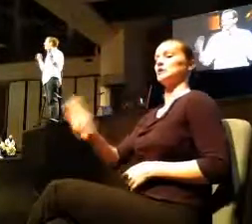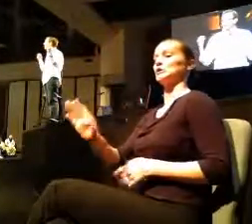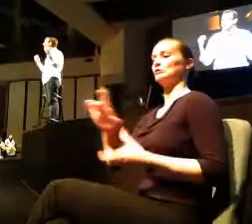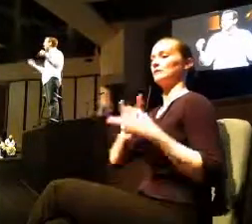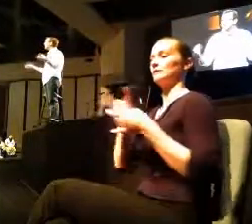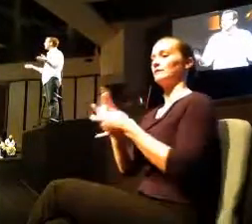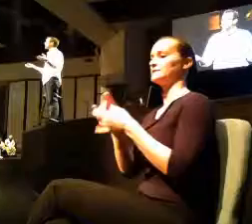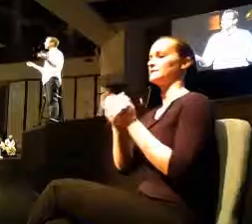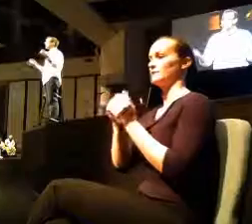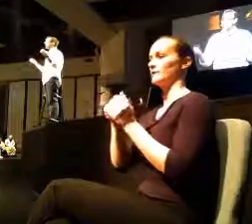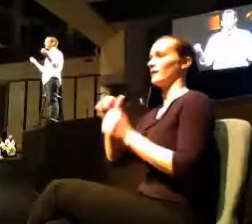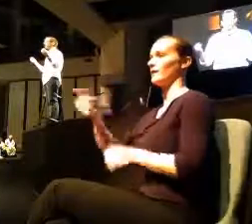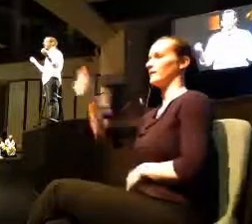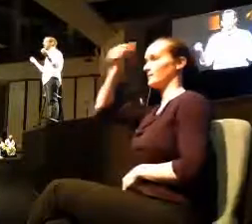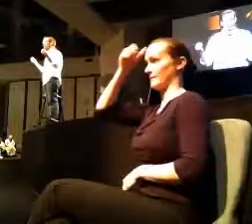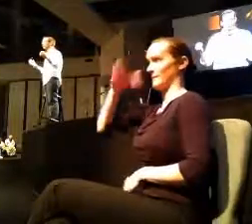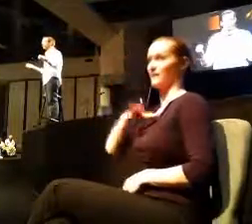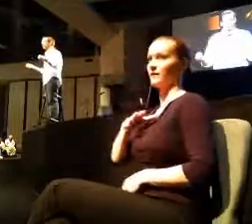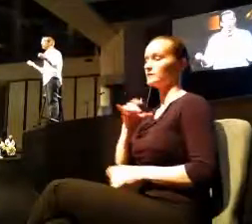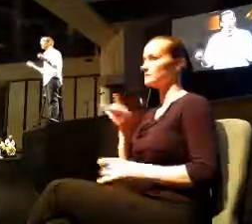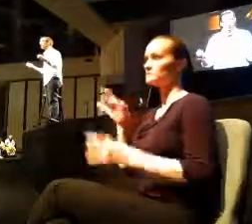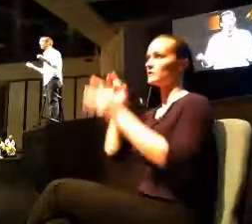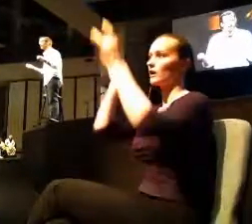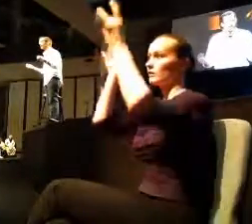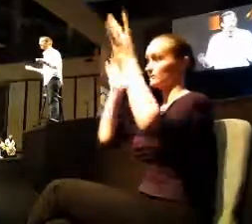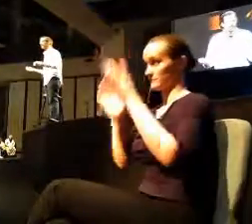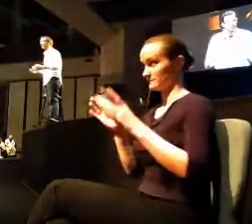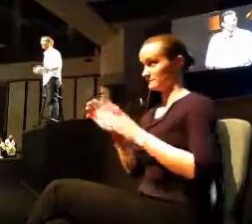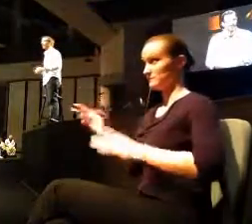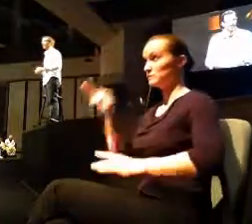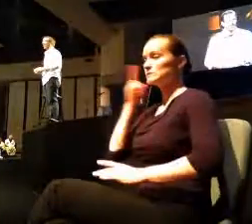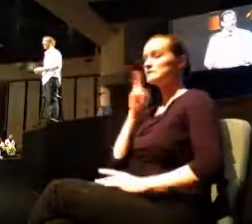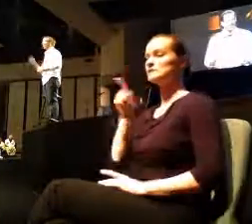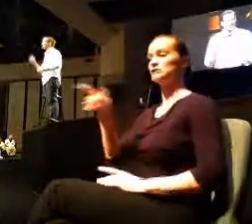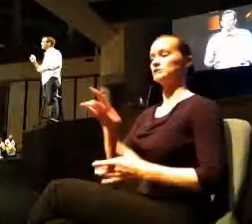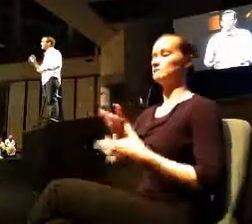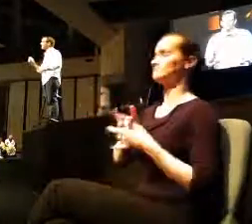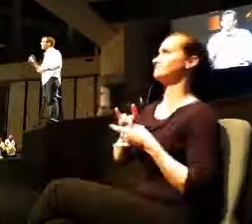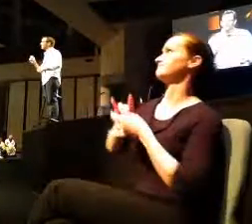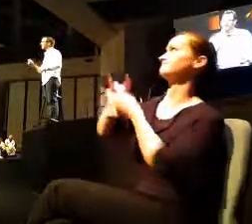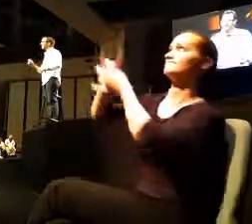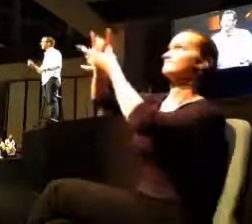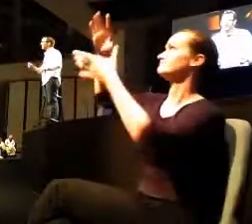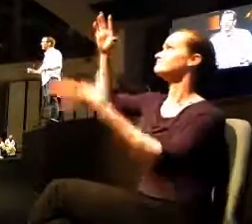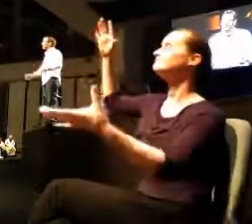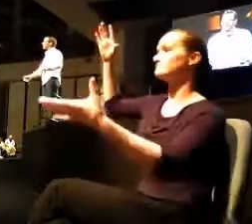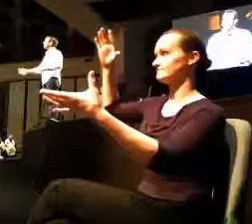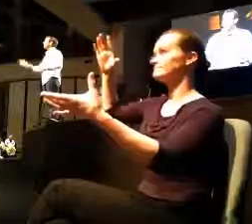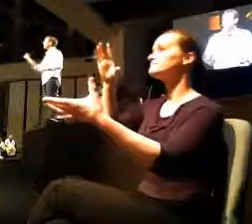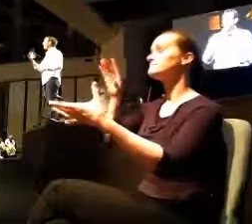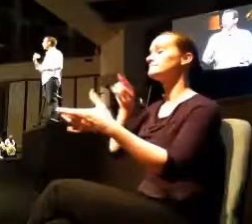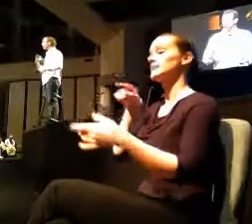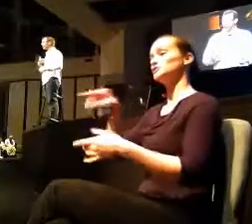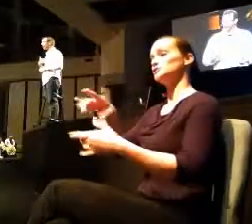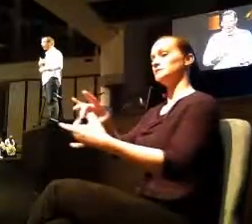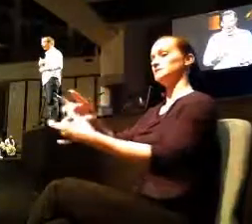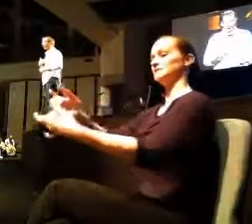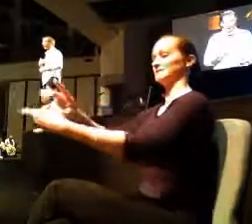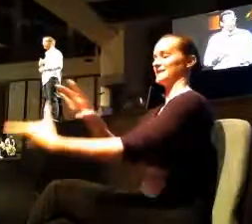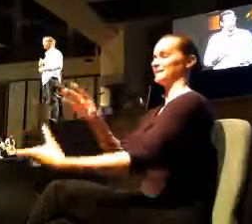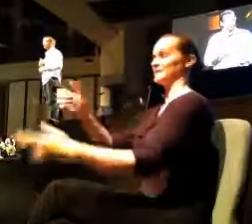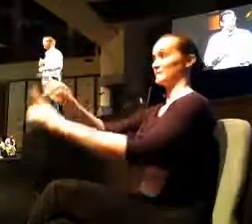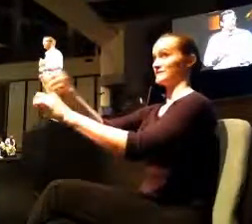And you can see through the story that she is so disconnected from God, and she is even disconnected from her own